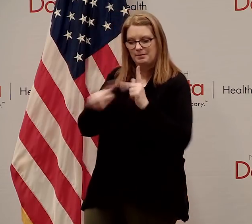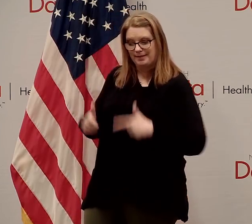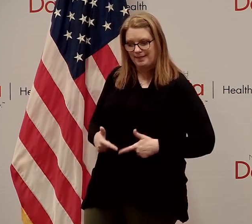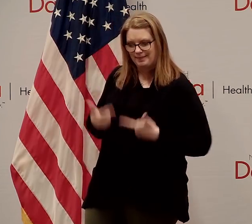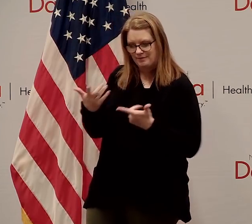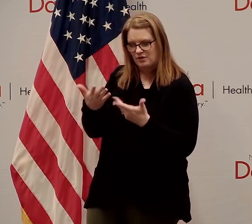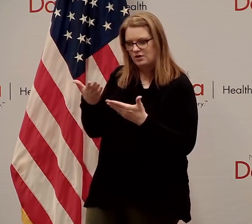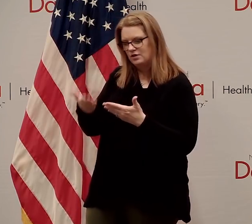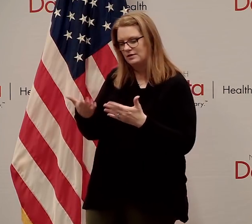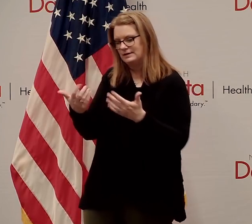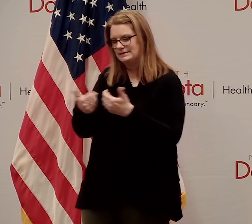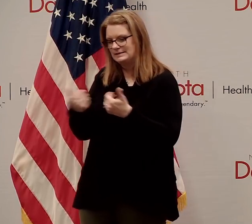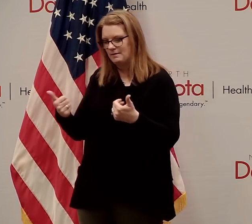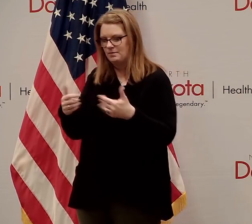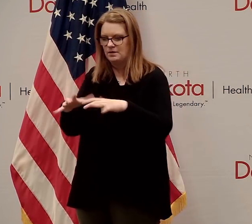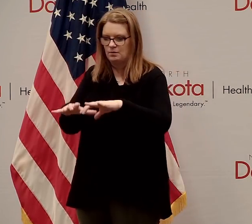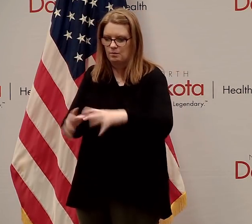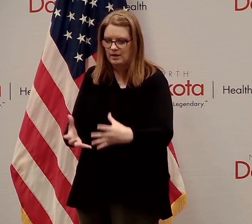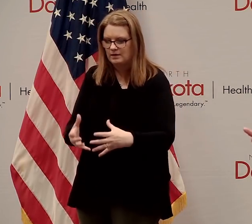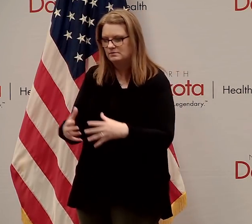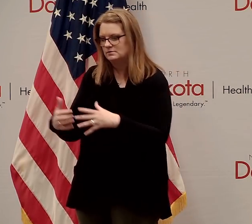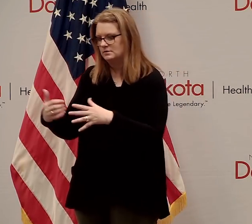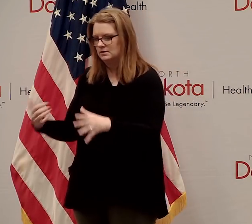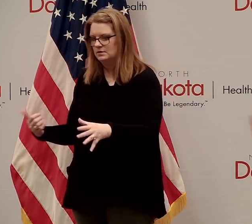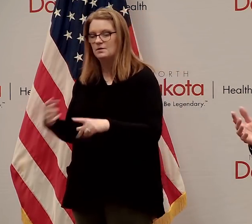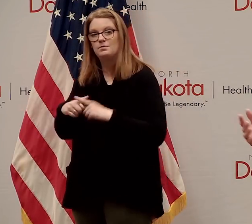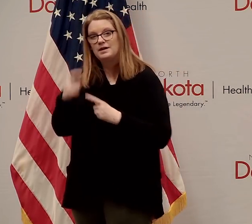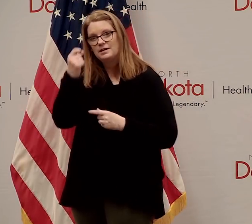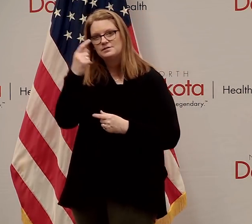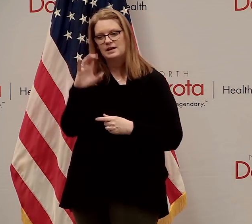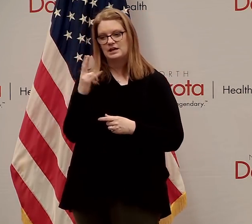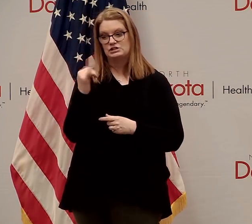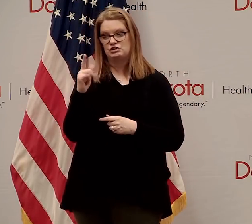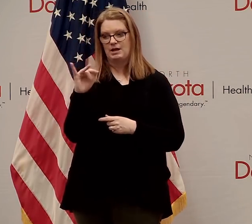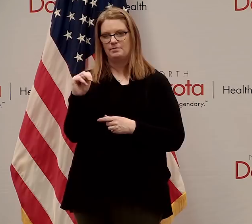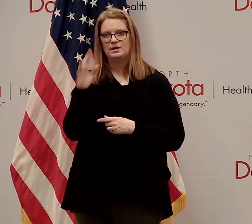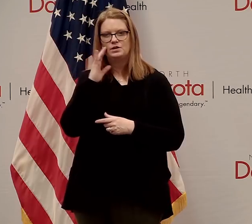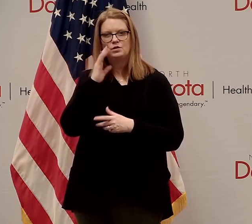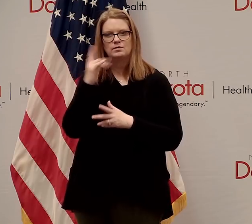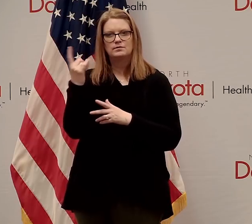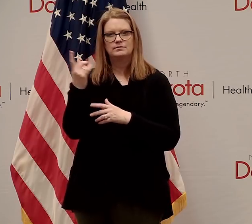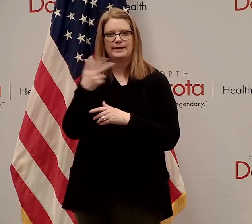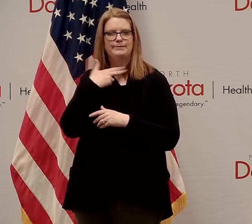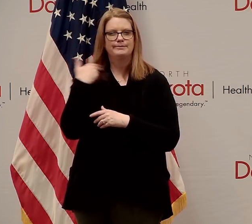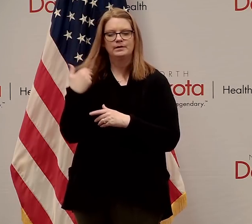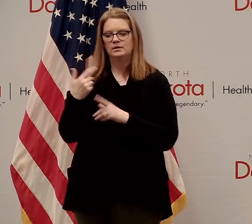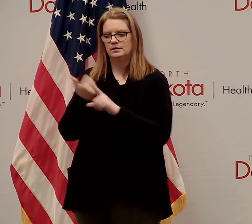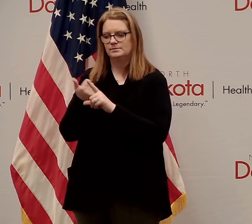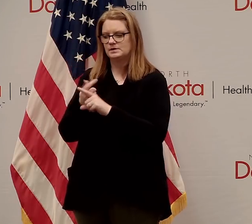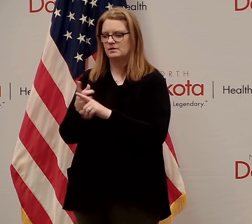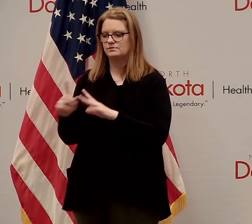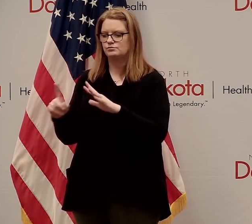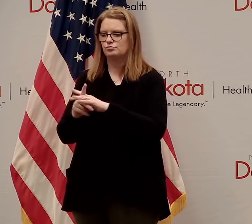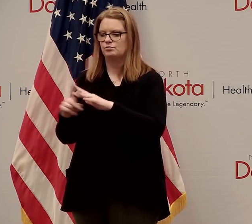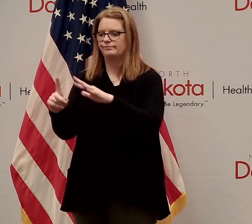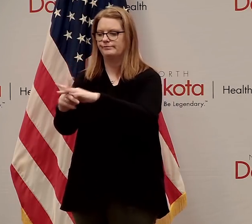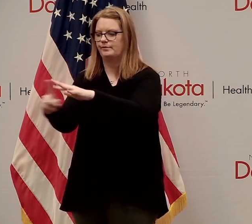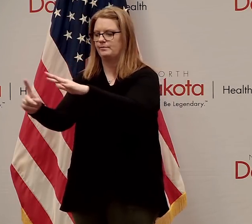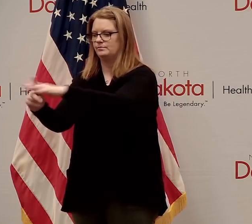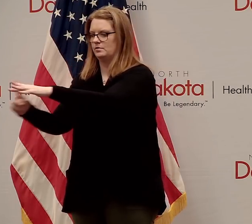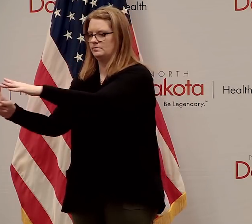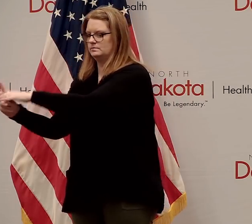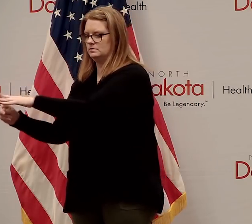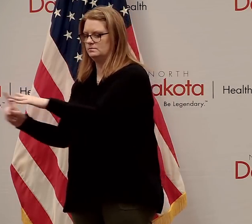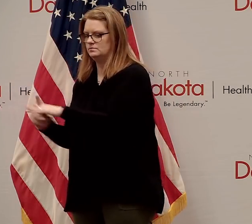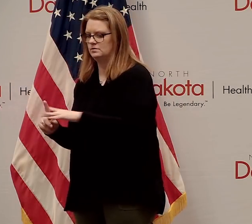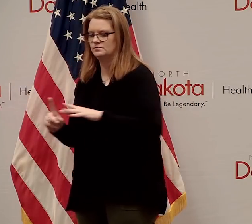got a physical therapist or a chaplain that's going back and forth across the whole thing, that's where you could end up with a super spreader in a nursing home. And we've got to really make sure